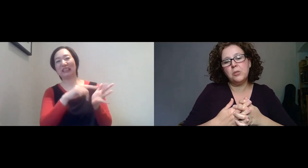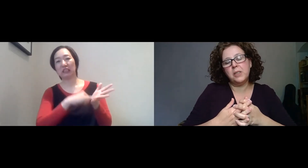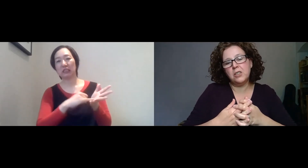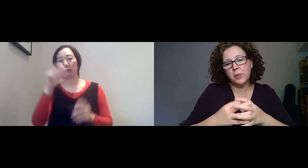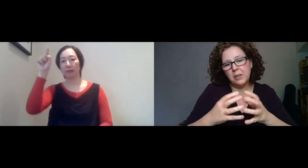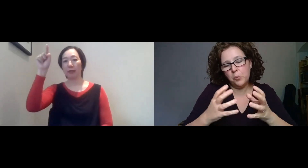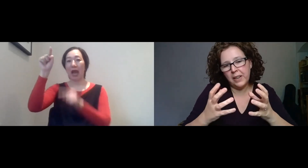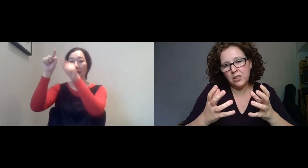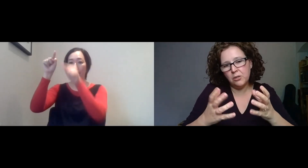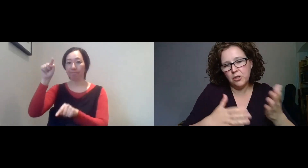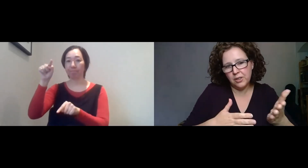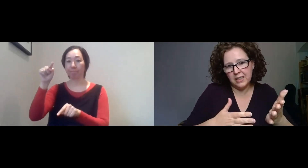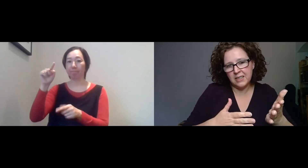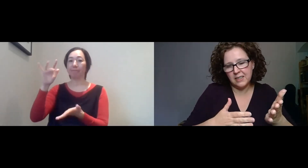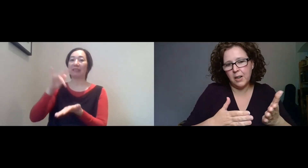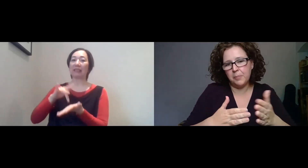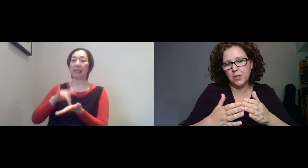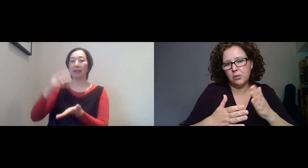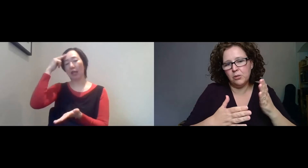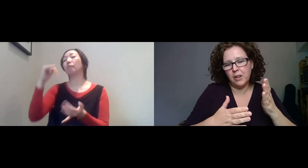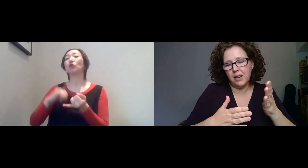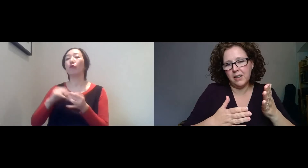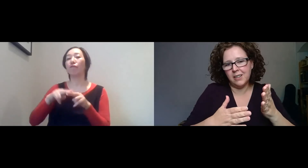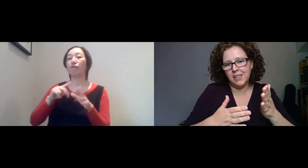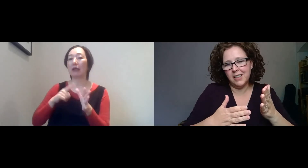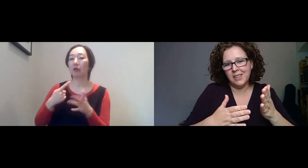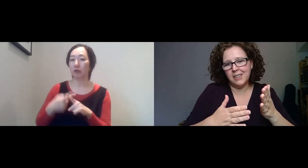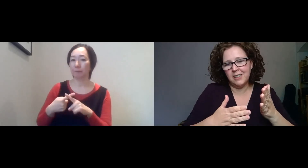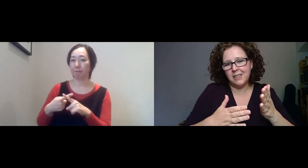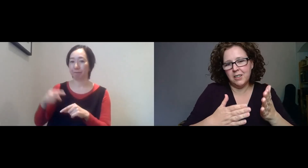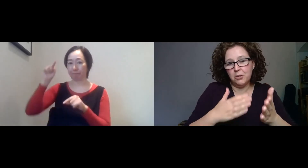So we went to Tunis to